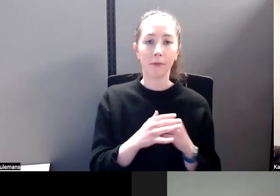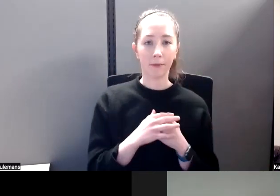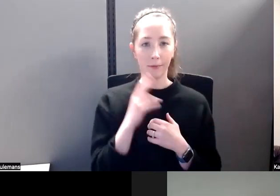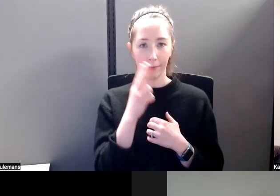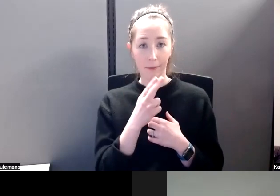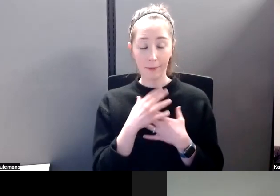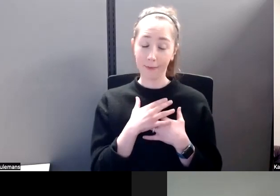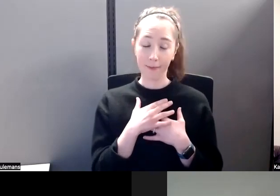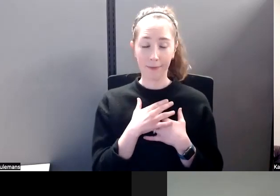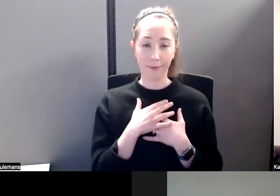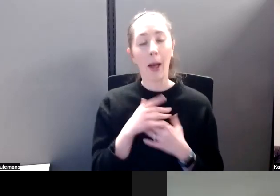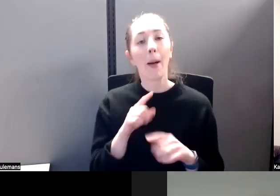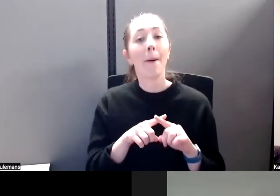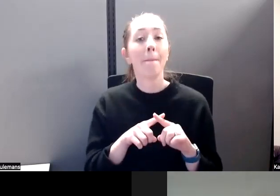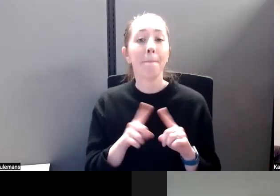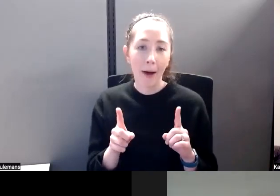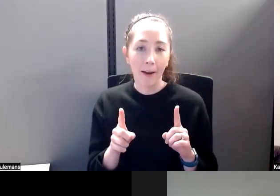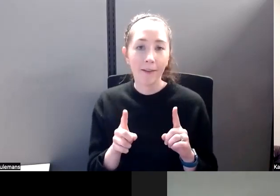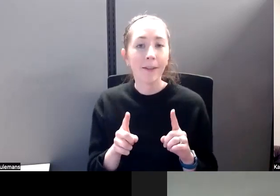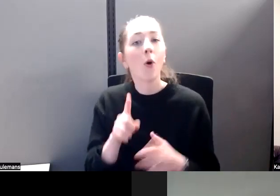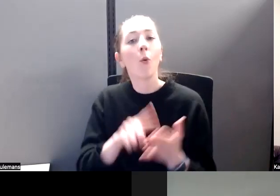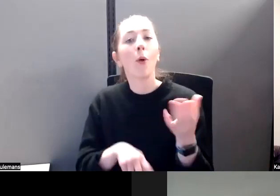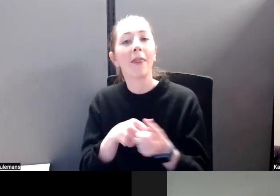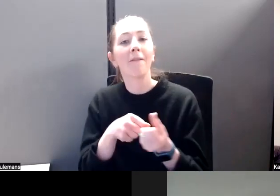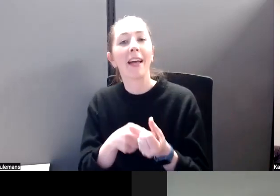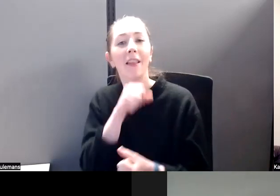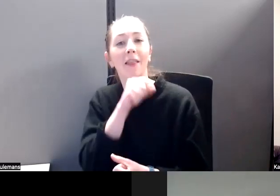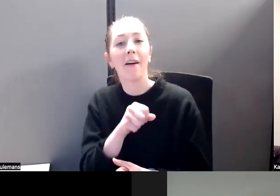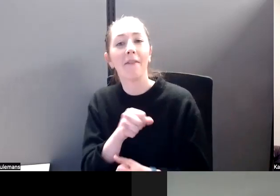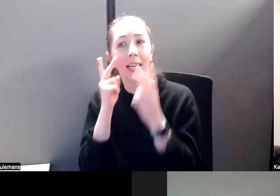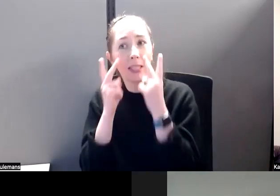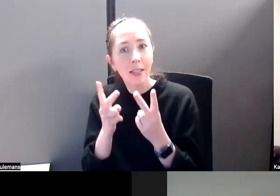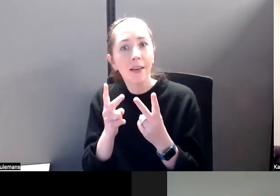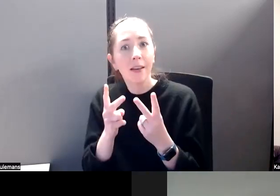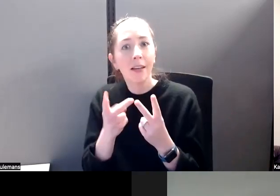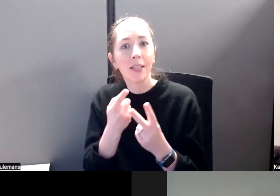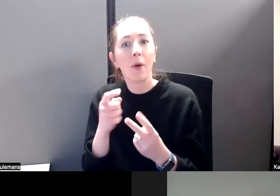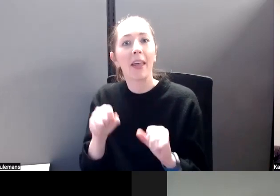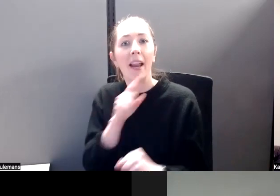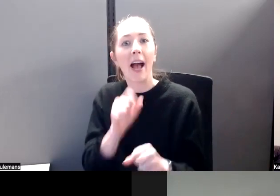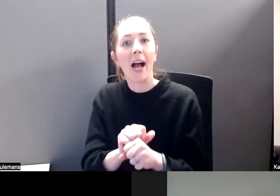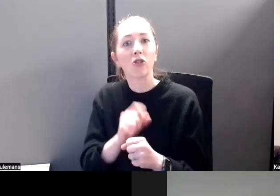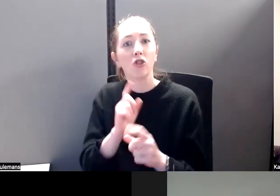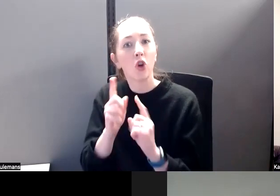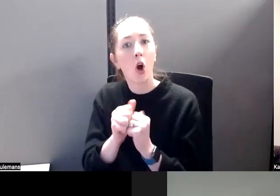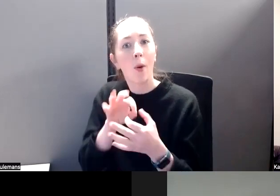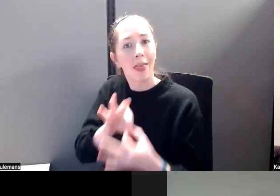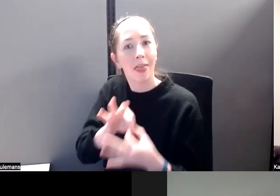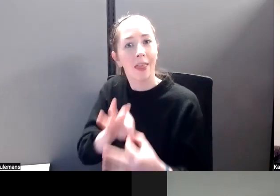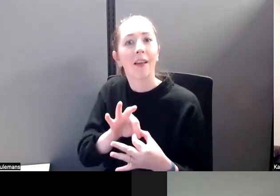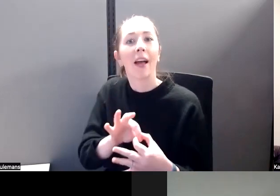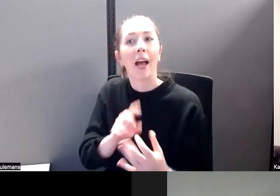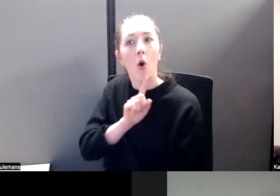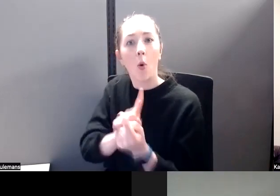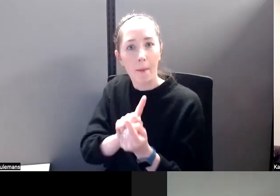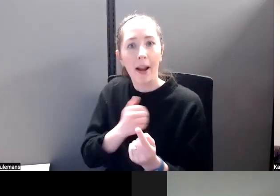all know that. But I think what the fans really love about him is that they can feel he's someone they could actually talk to and that they could go up